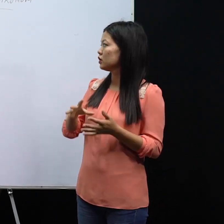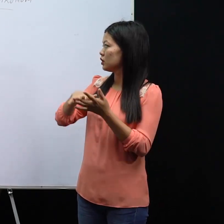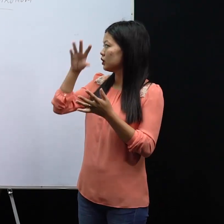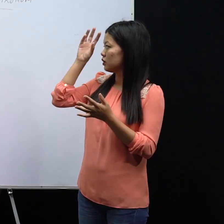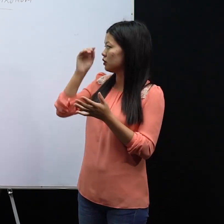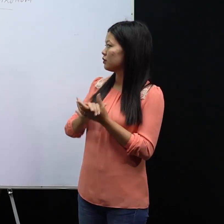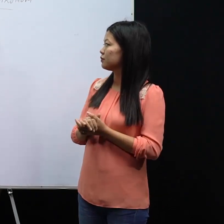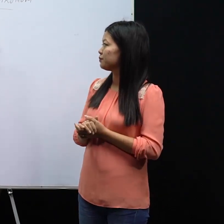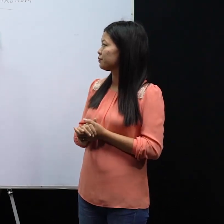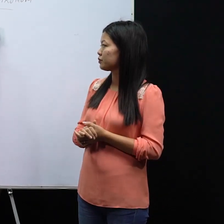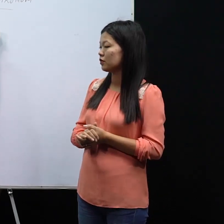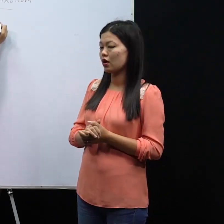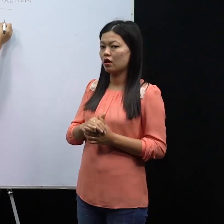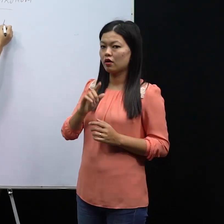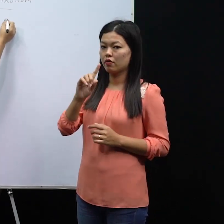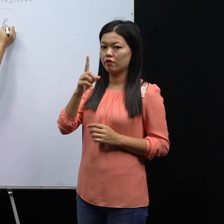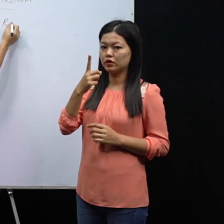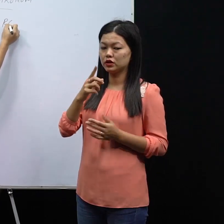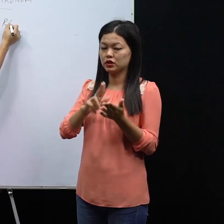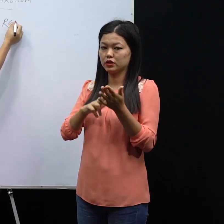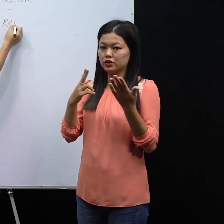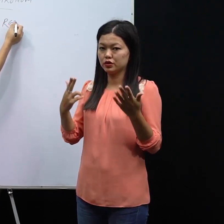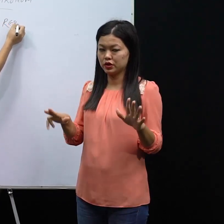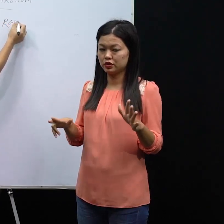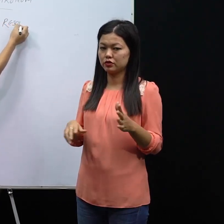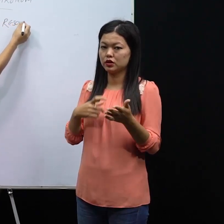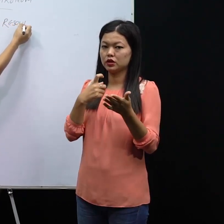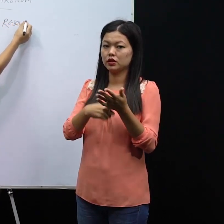Okay, natural resources.